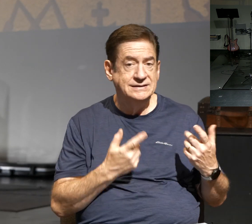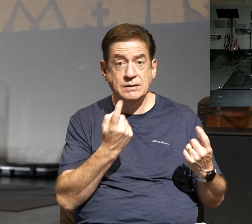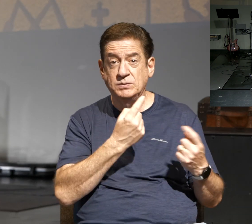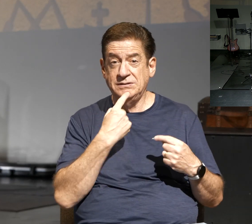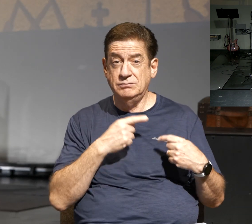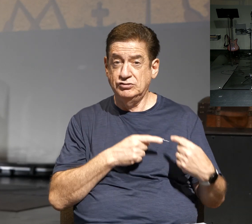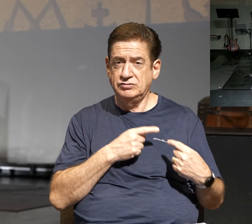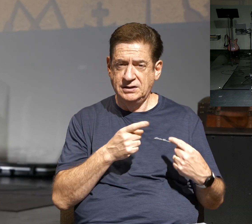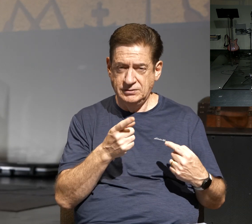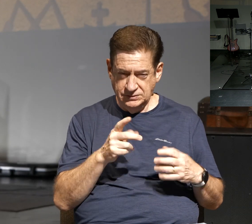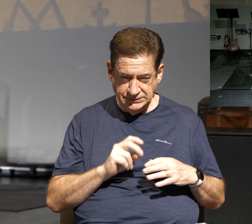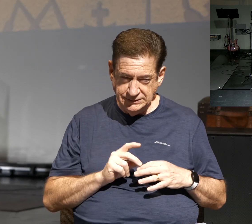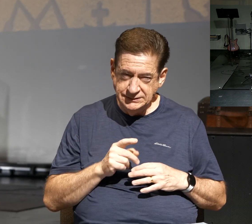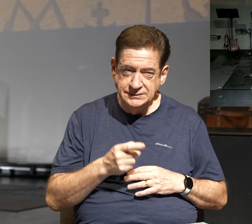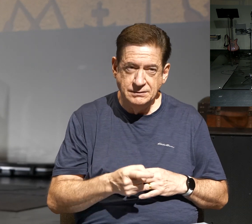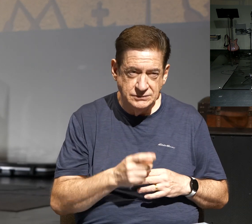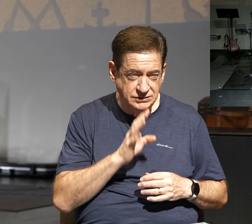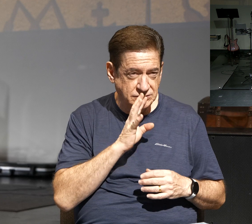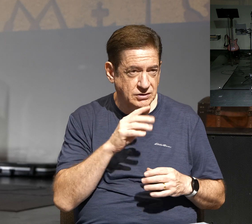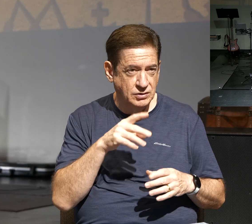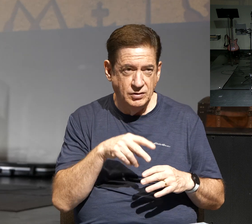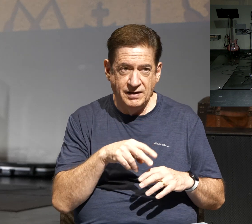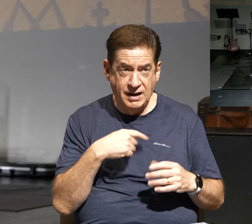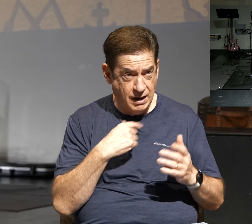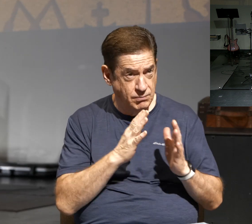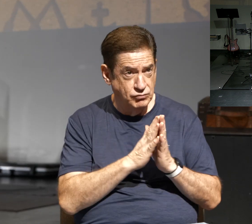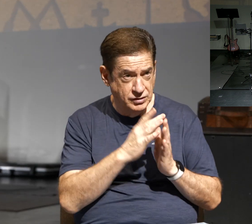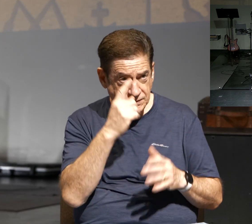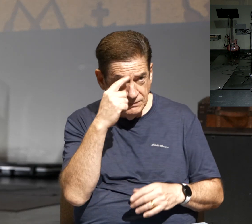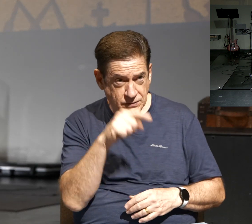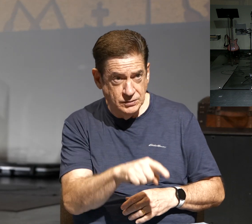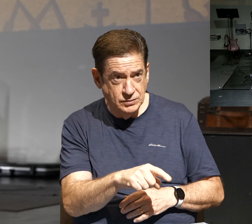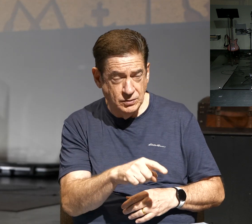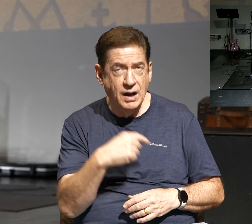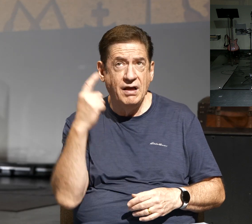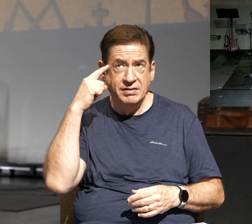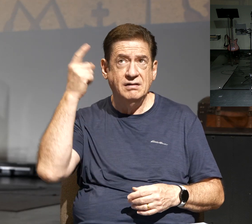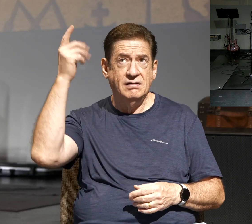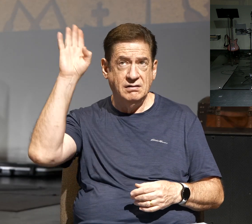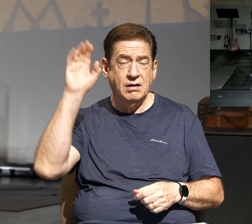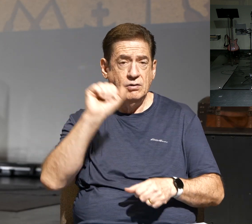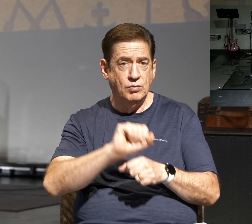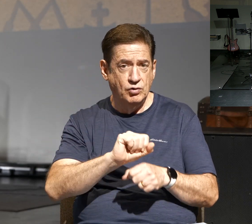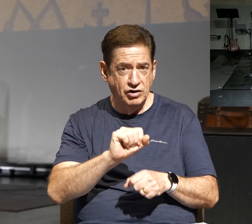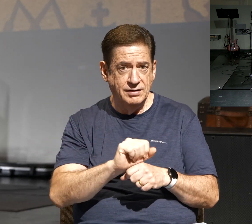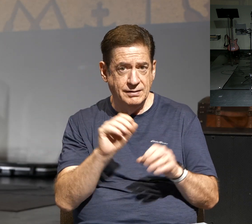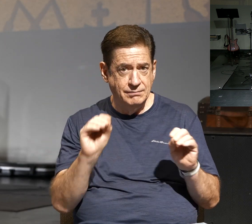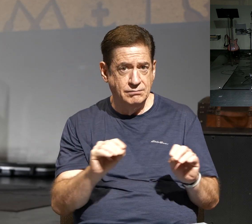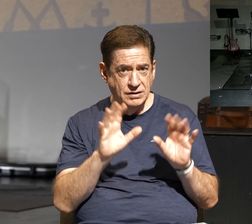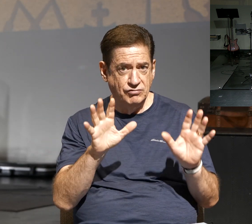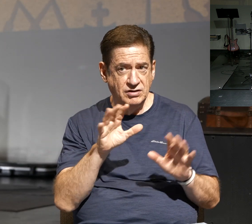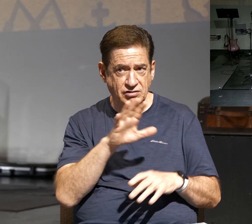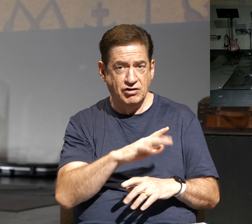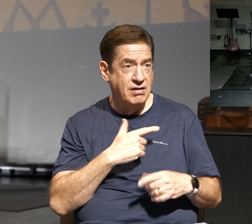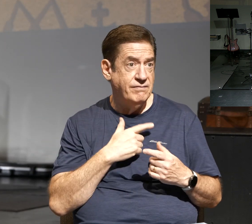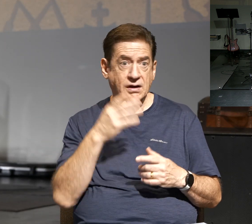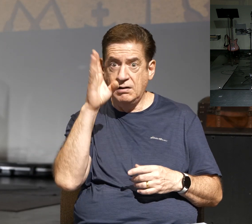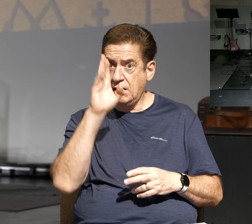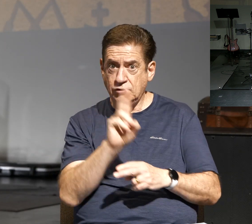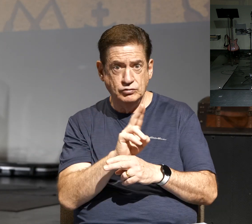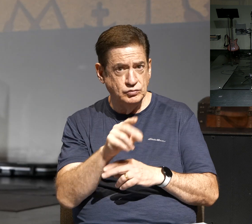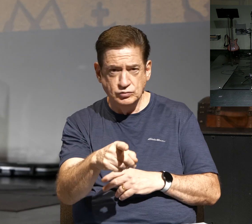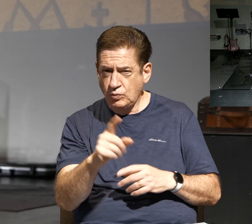in this, you might want to step out, get your feet wet, and say, hey, can I pray for you? I think God can work a miracle in your life. God can use you wherever you